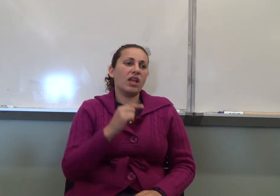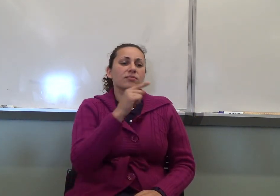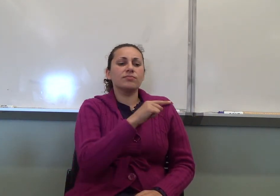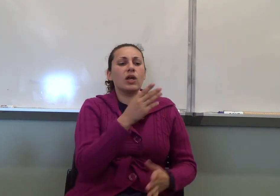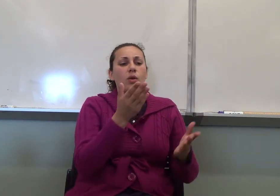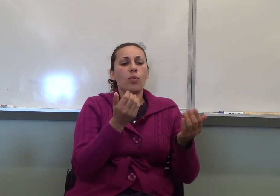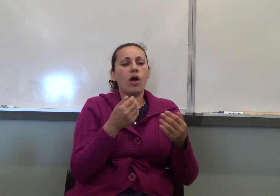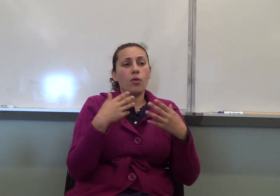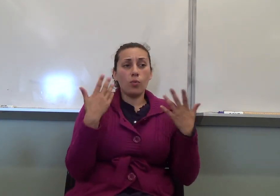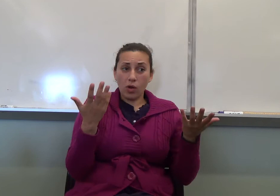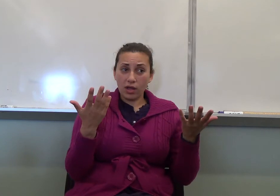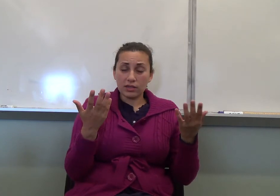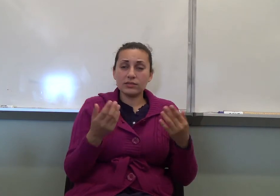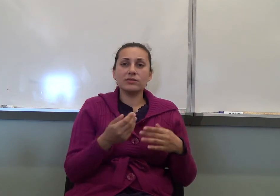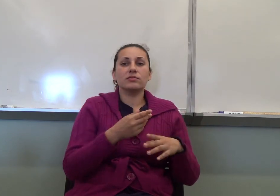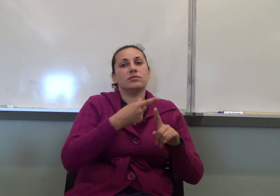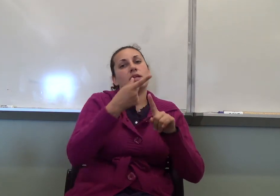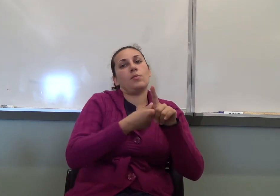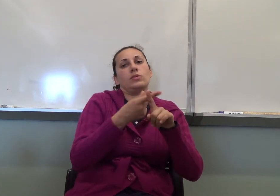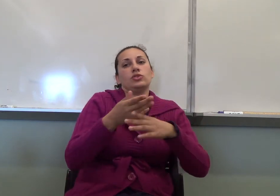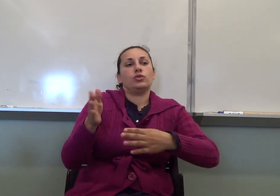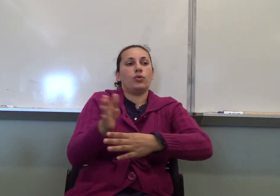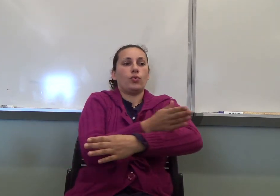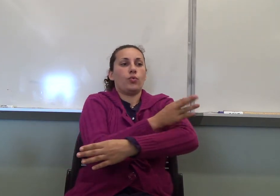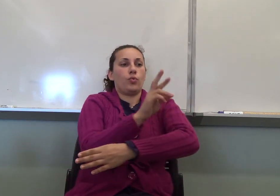range. Okay, so let's write down what range means.